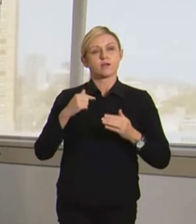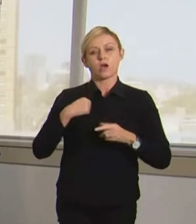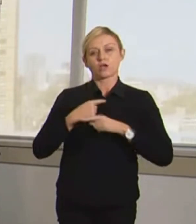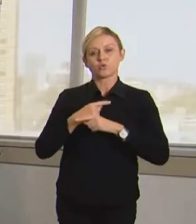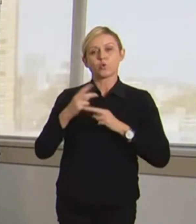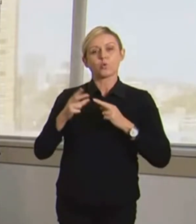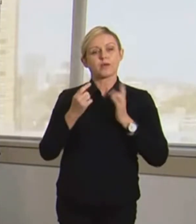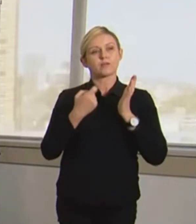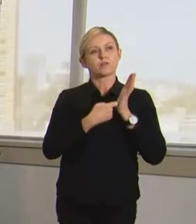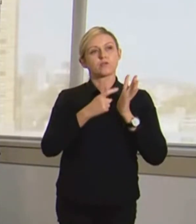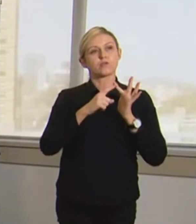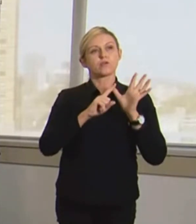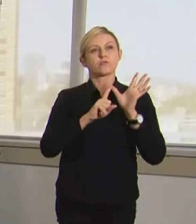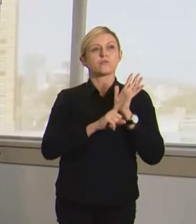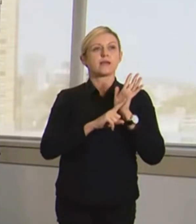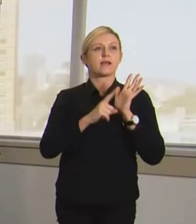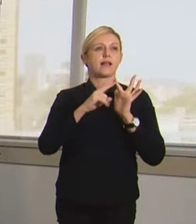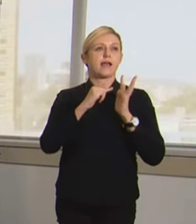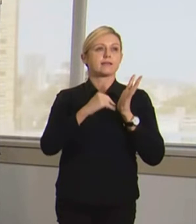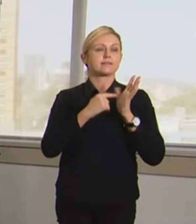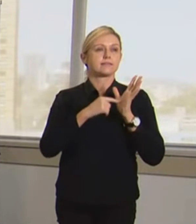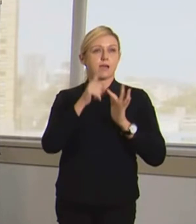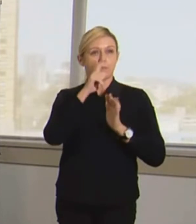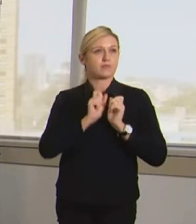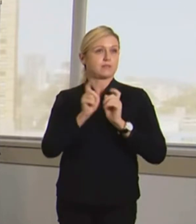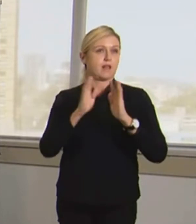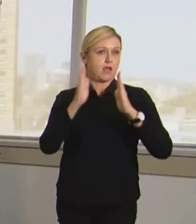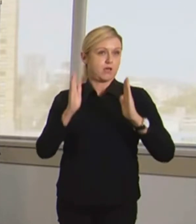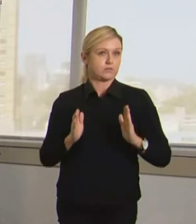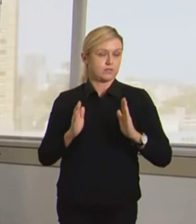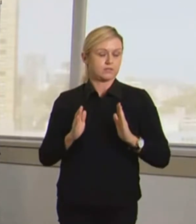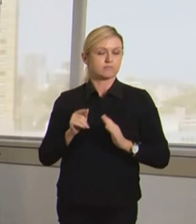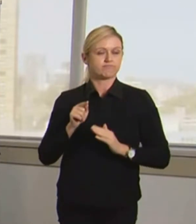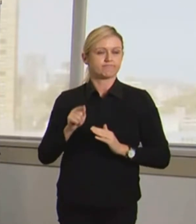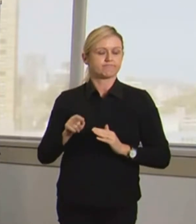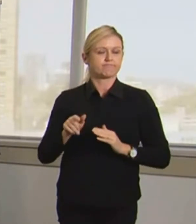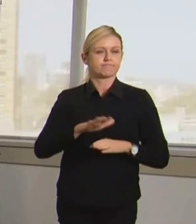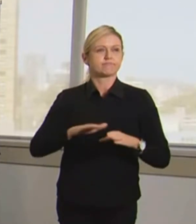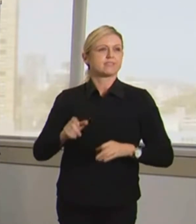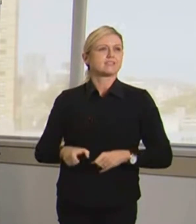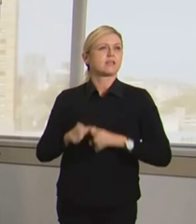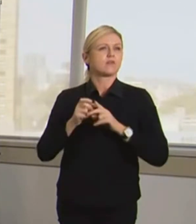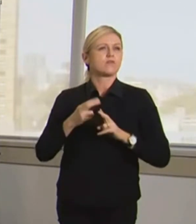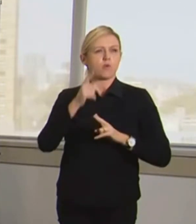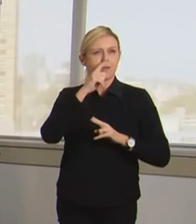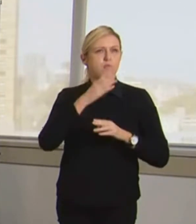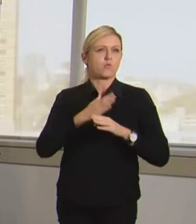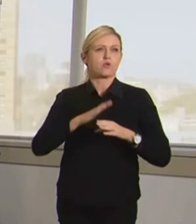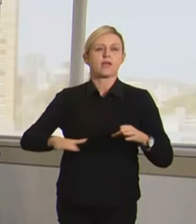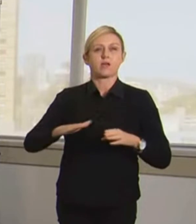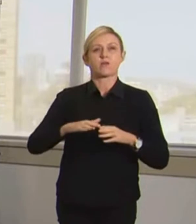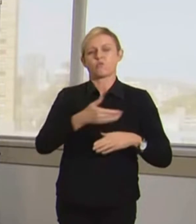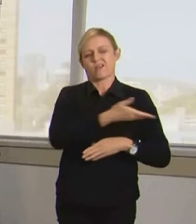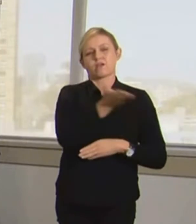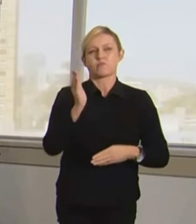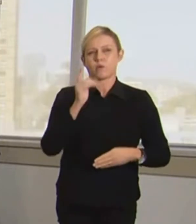Obviously, it's a challenging time for all of the people who are working in the real estate industry, but more broadly at the